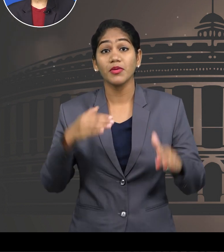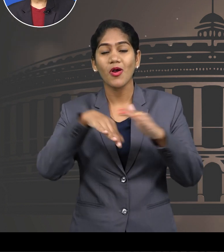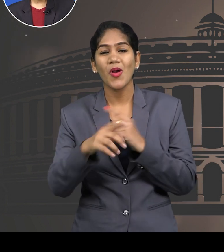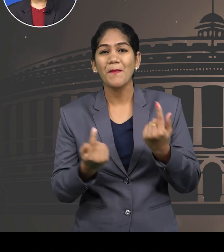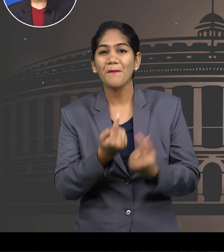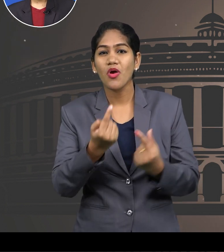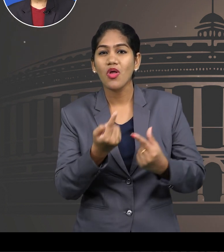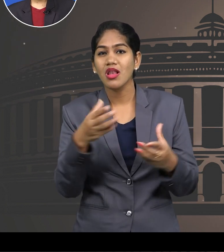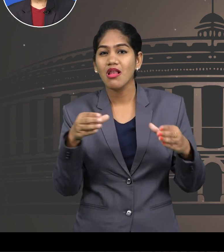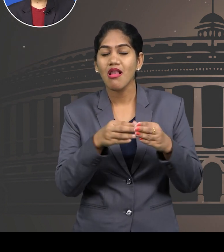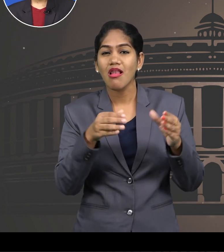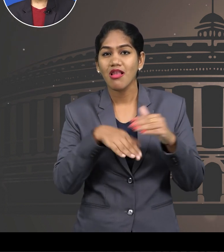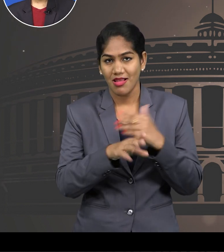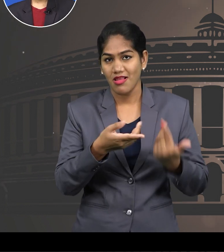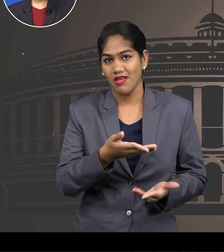In politics,